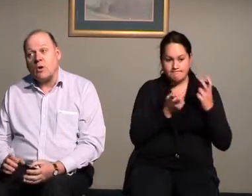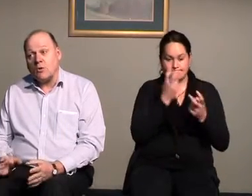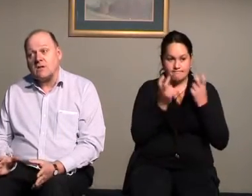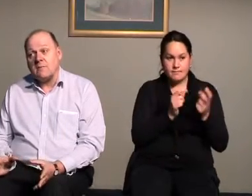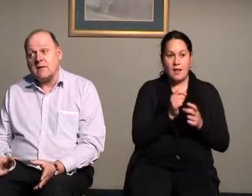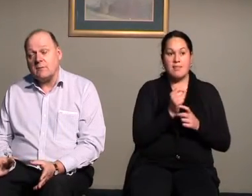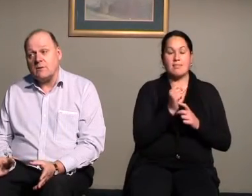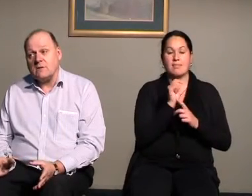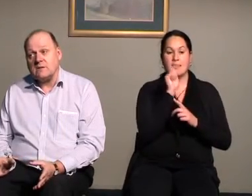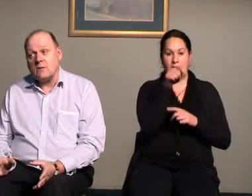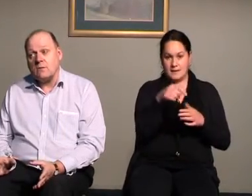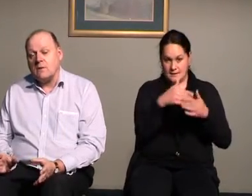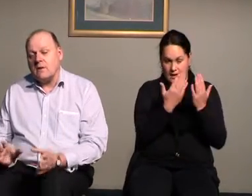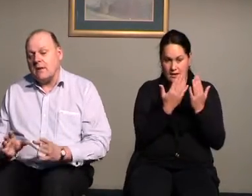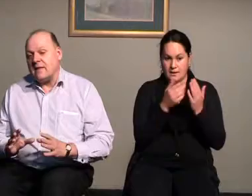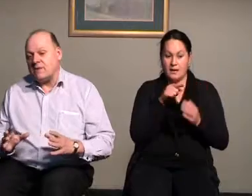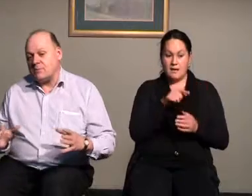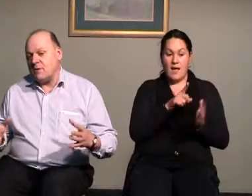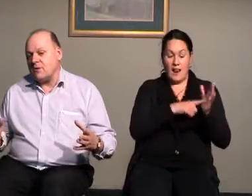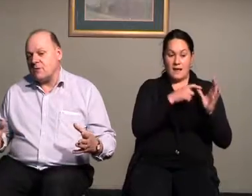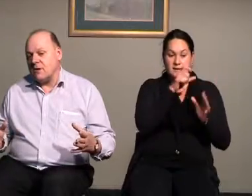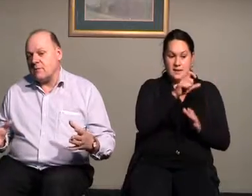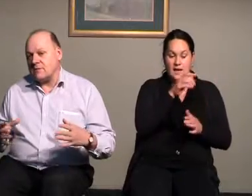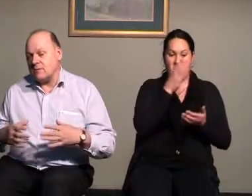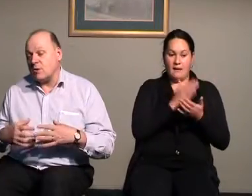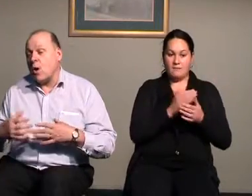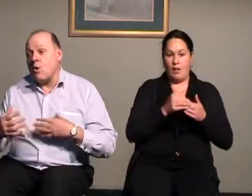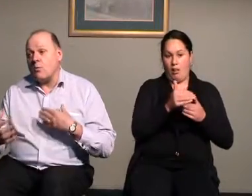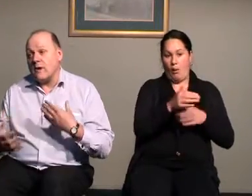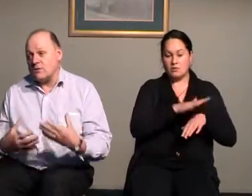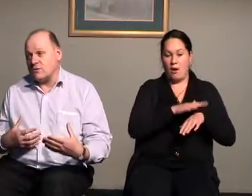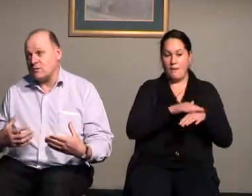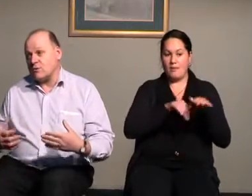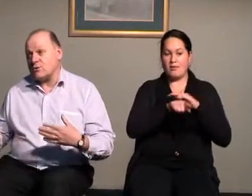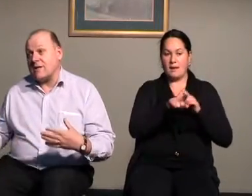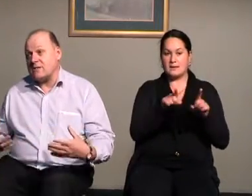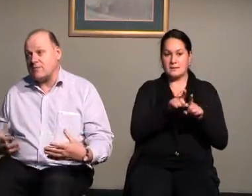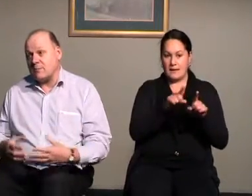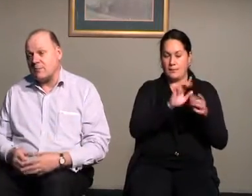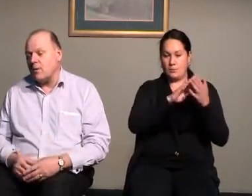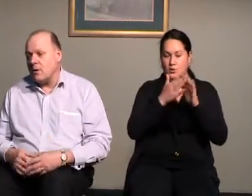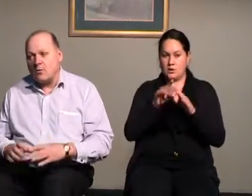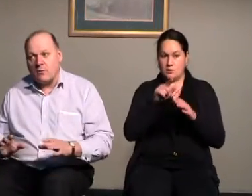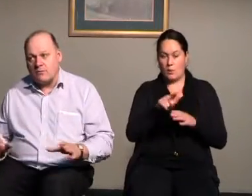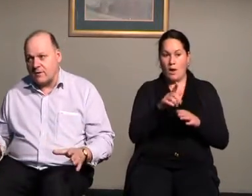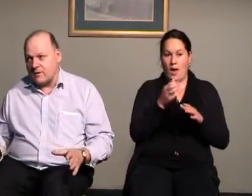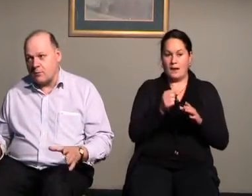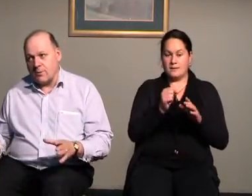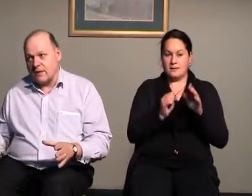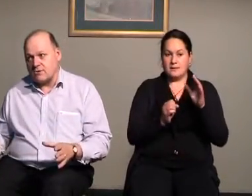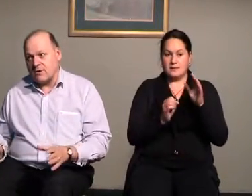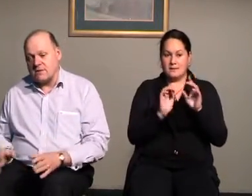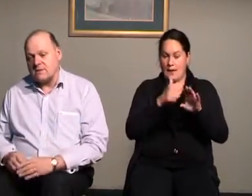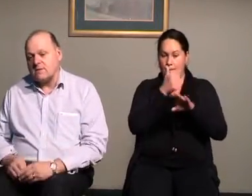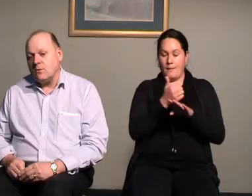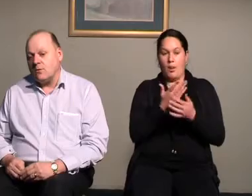has lived a long time in that community. So in that period of time has developed a whole range of support strategies for people, not funded or